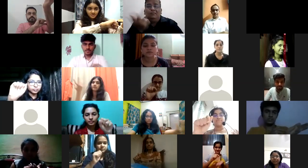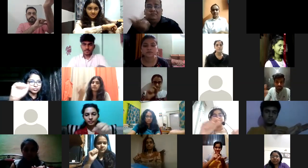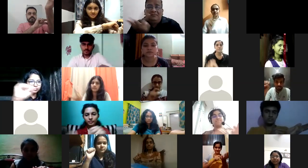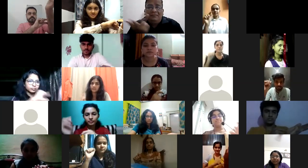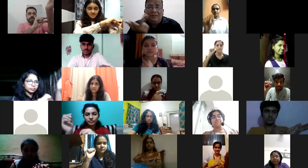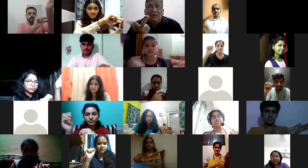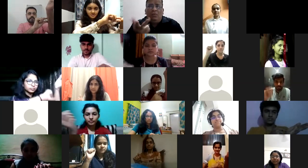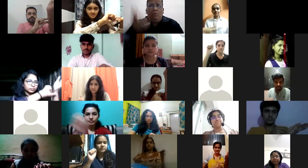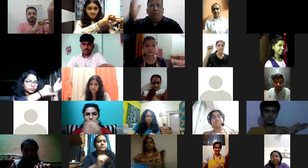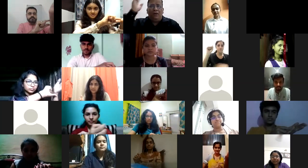name.